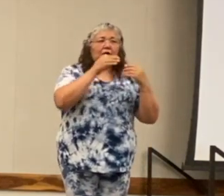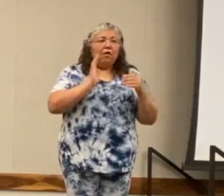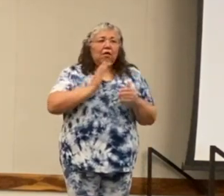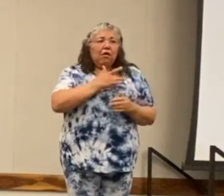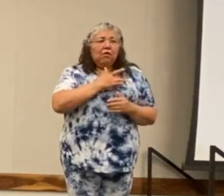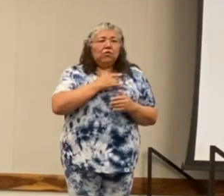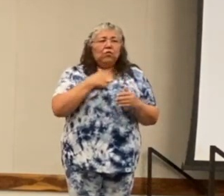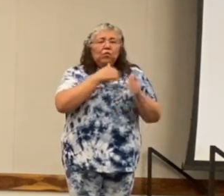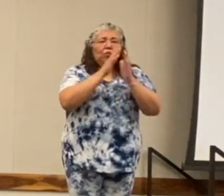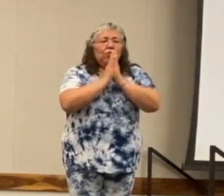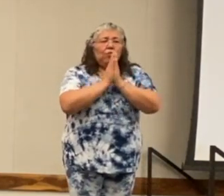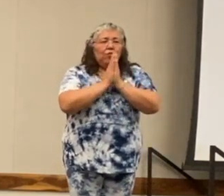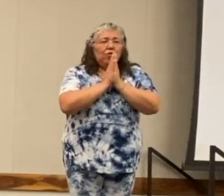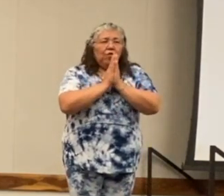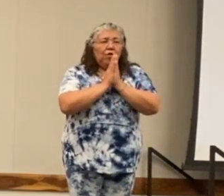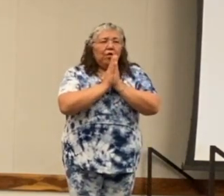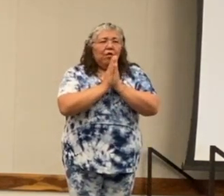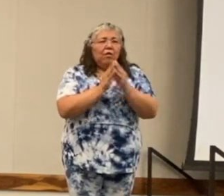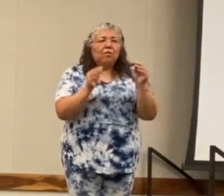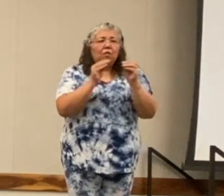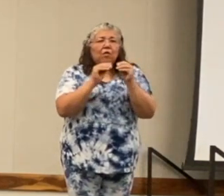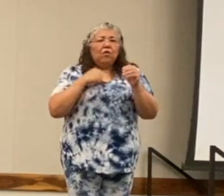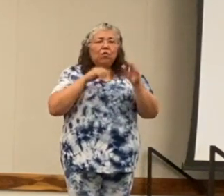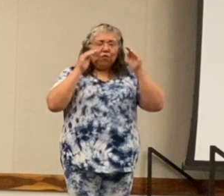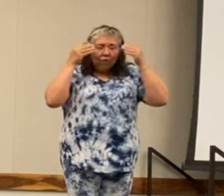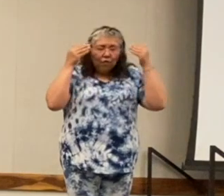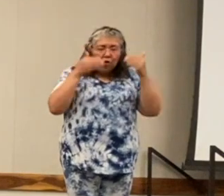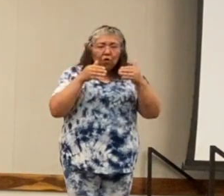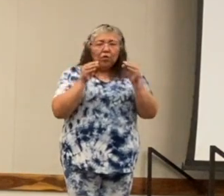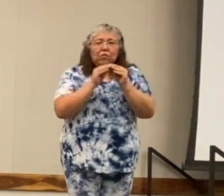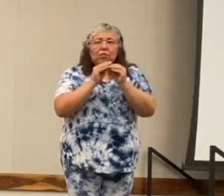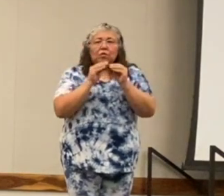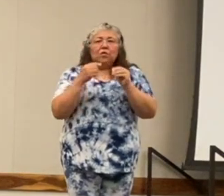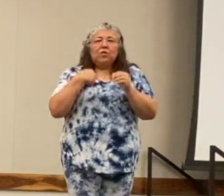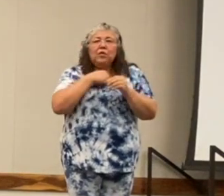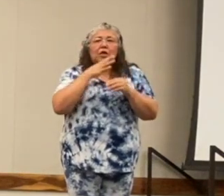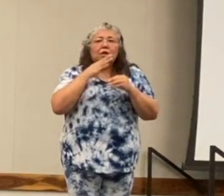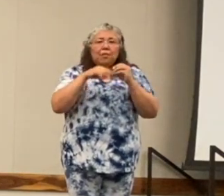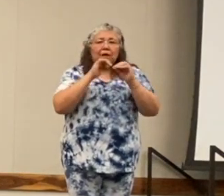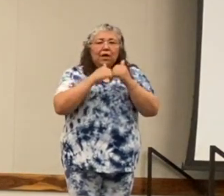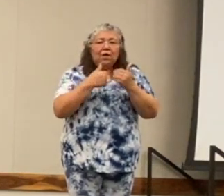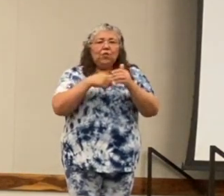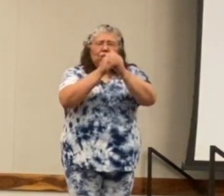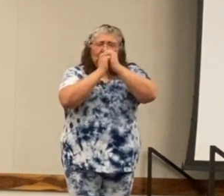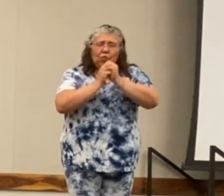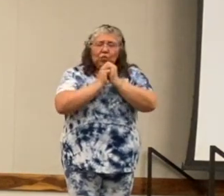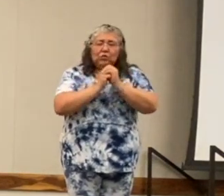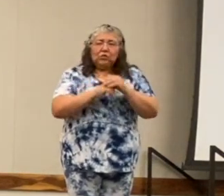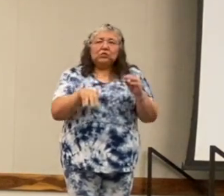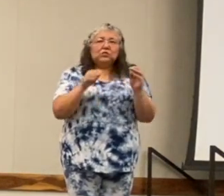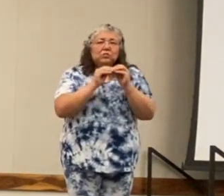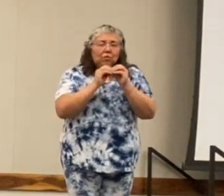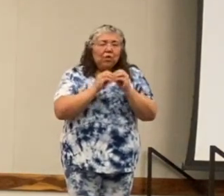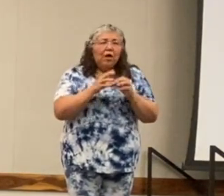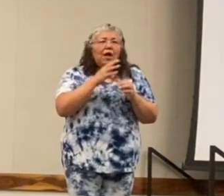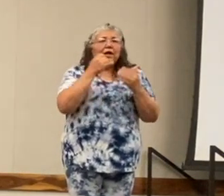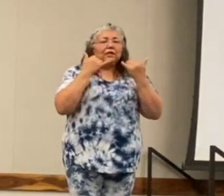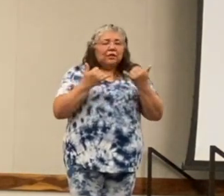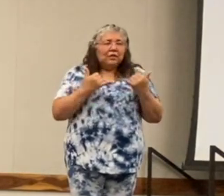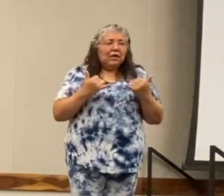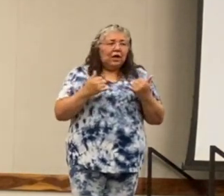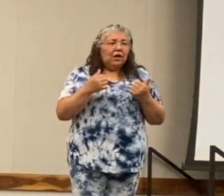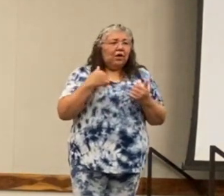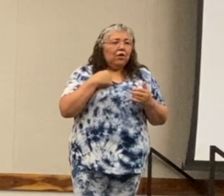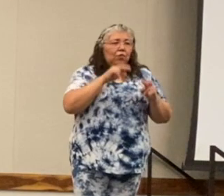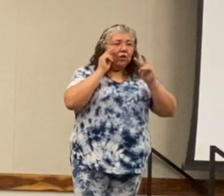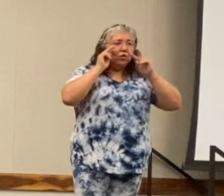pray harder. We talked about how we need to focus harder. Last week we talked about how we need to worship harder. And today we're talking about how we need